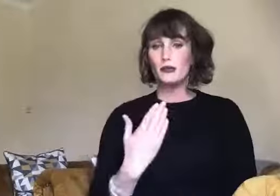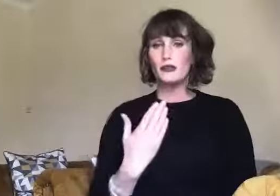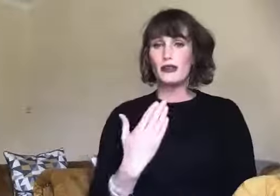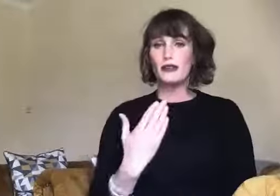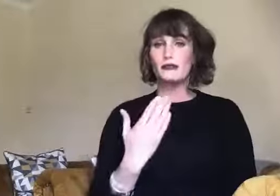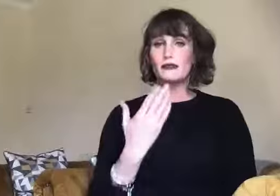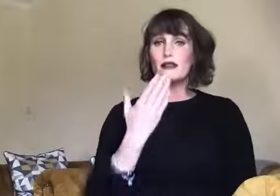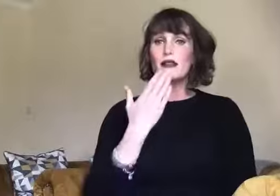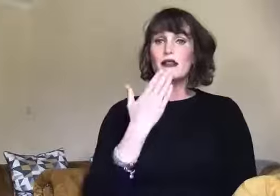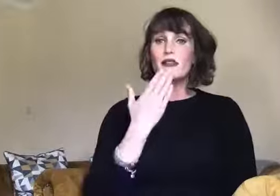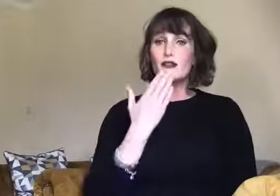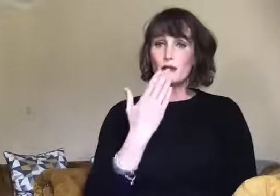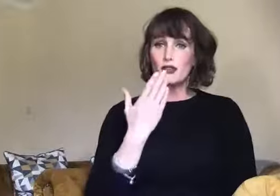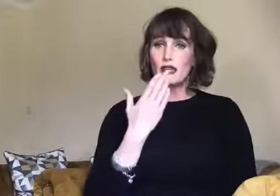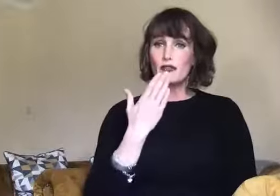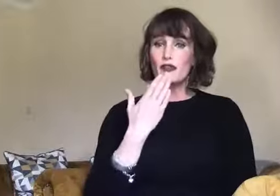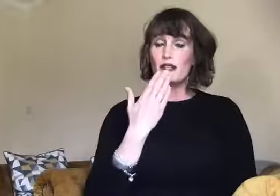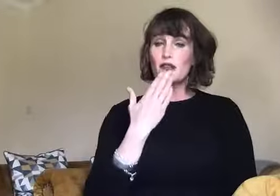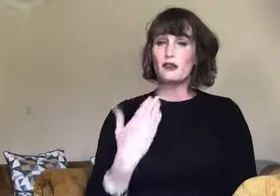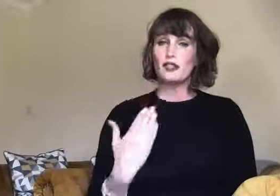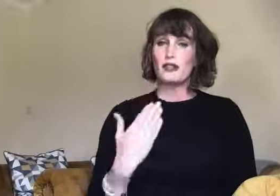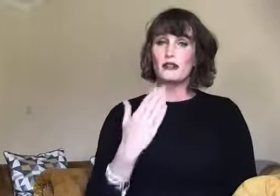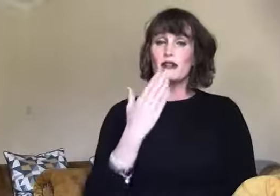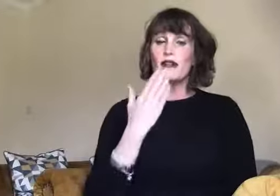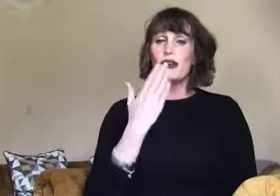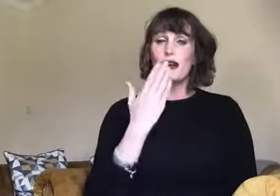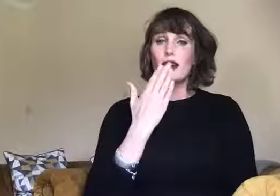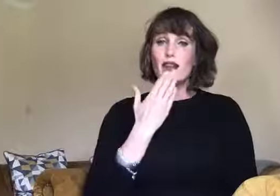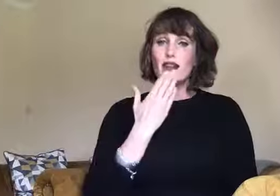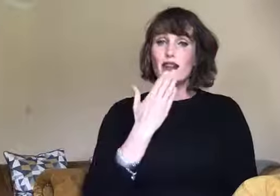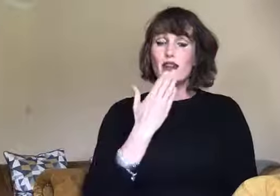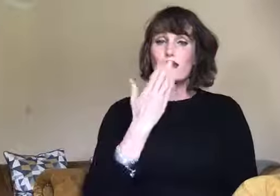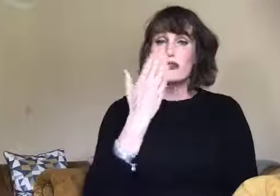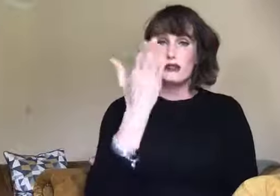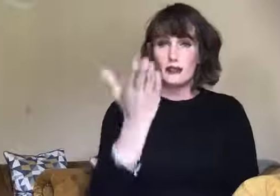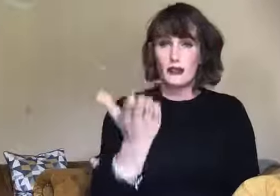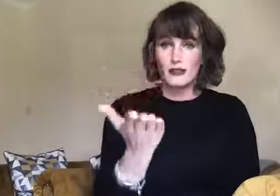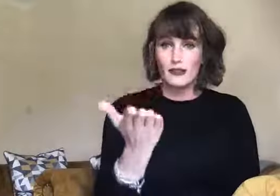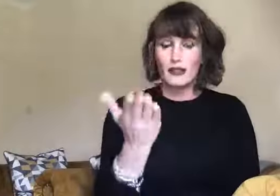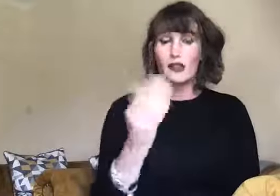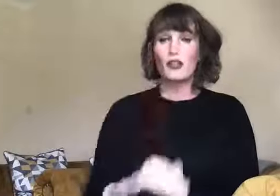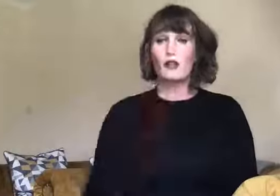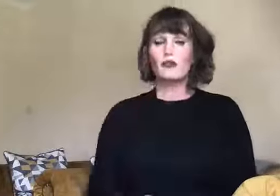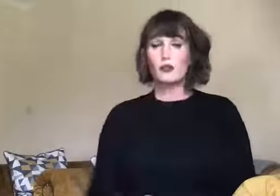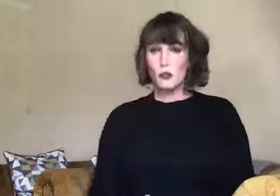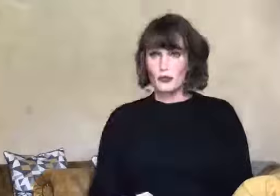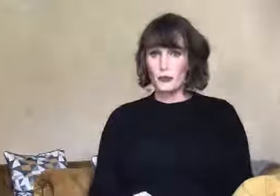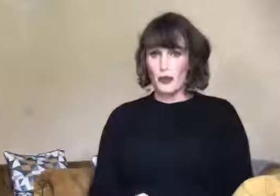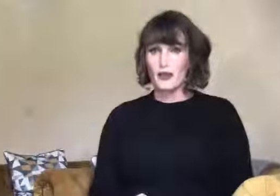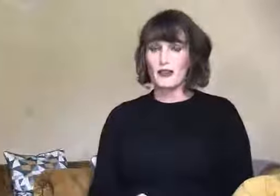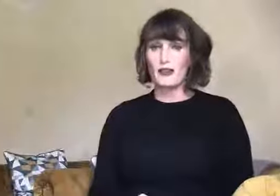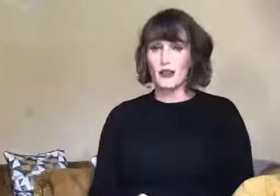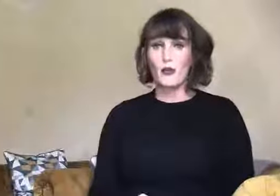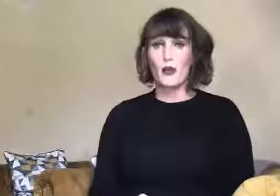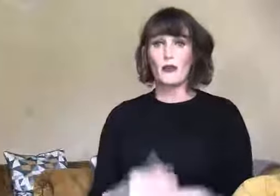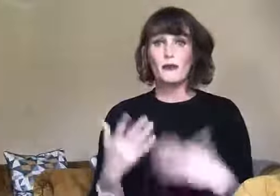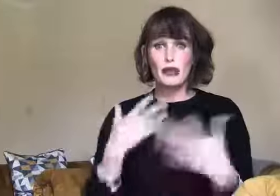pull down from your chin, your fingers from your chin, and thank you is a thank you towards the person that you are being